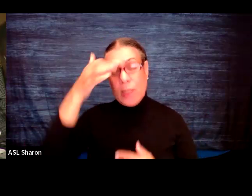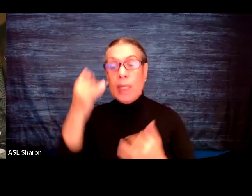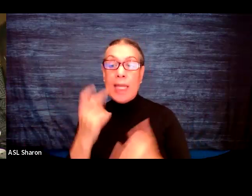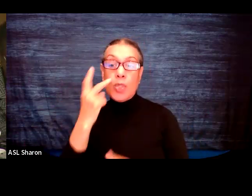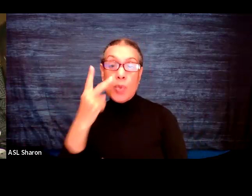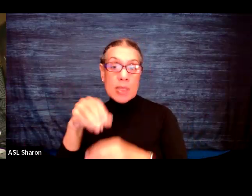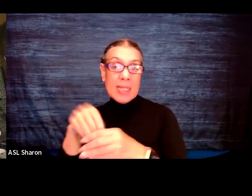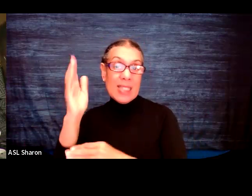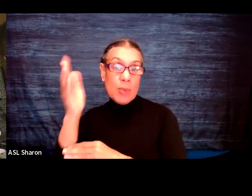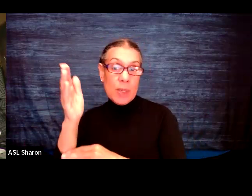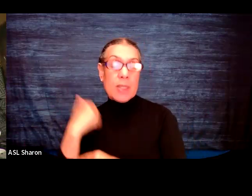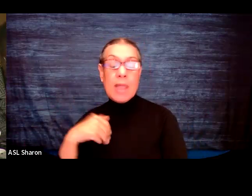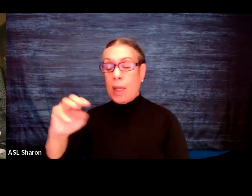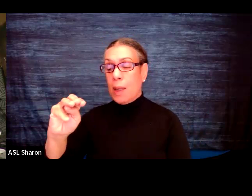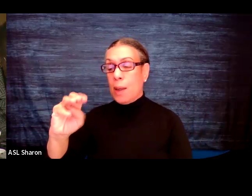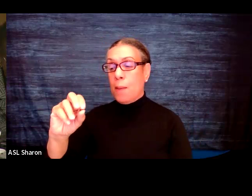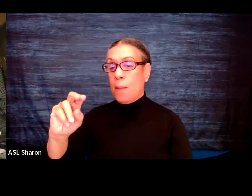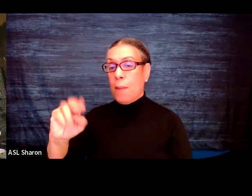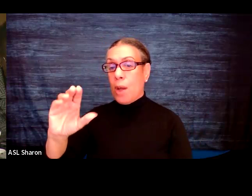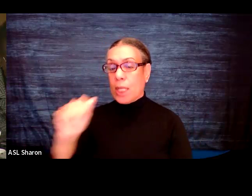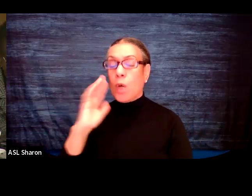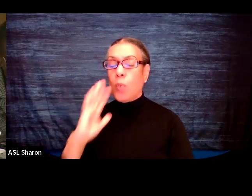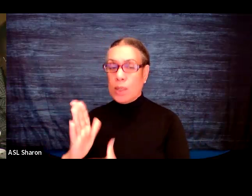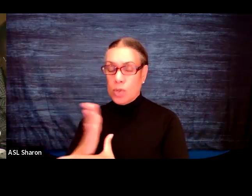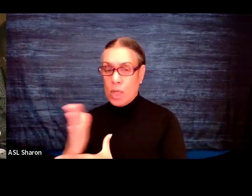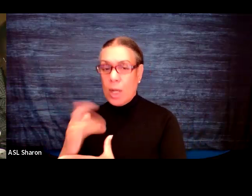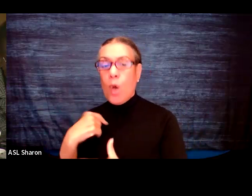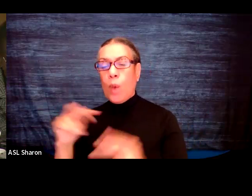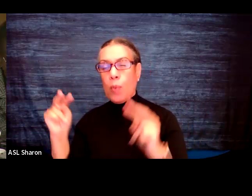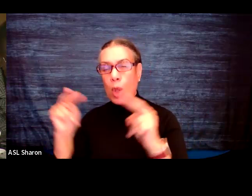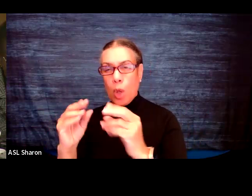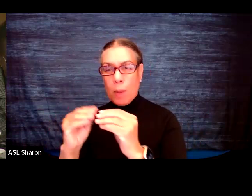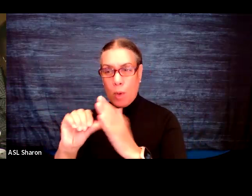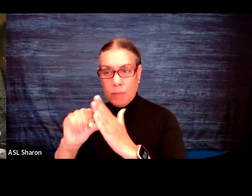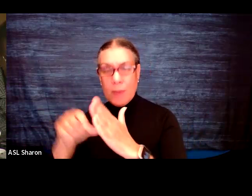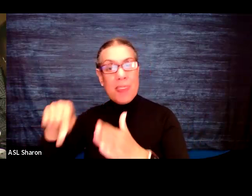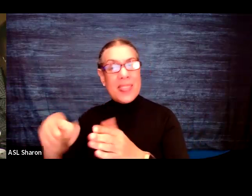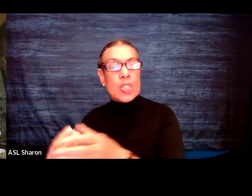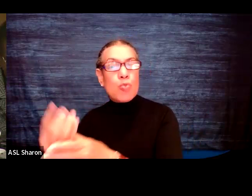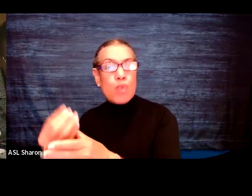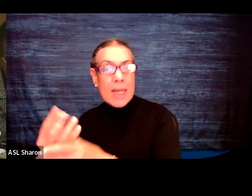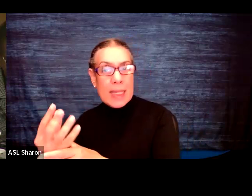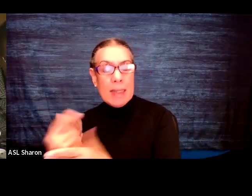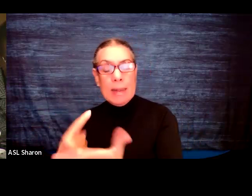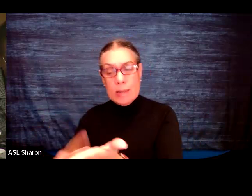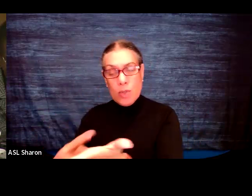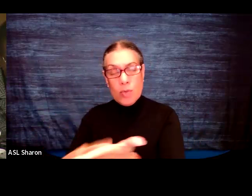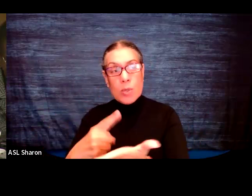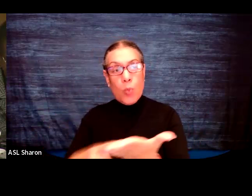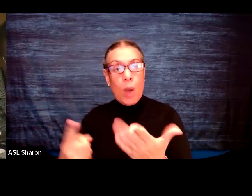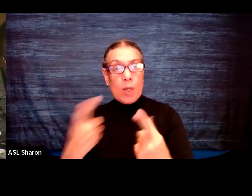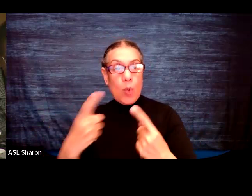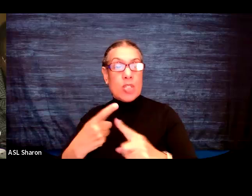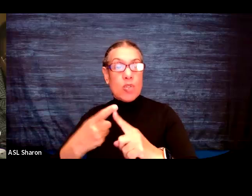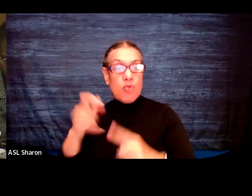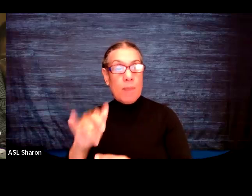in the presentation that Monica will show shortly, we'll look at these areas more closely this spring, address the questions that come from them, and